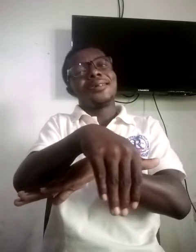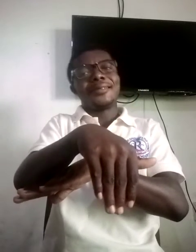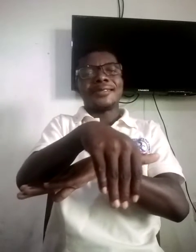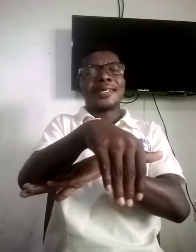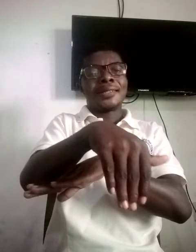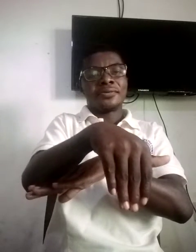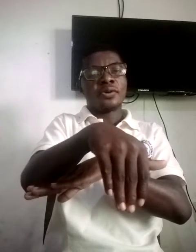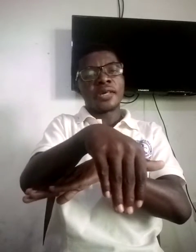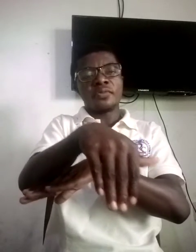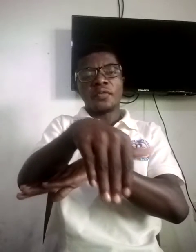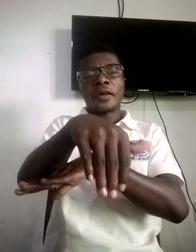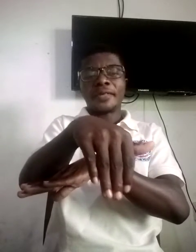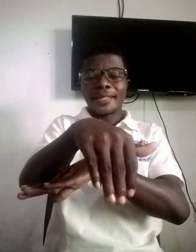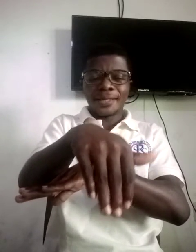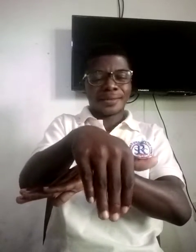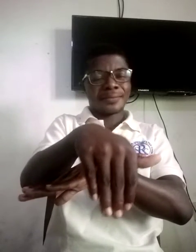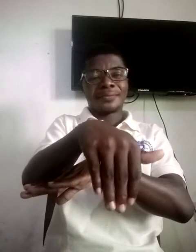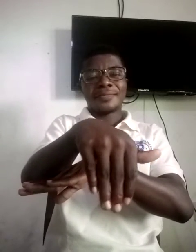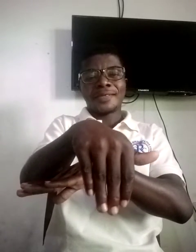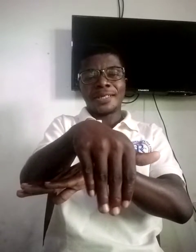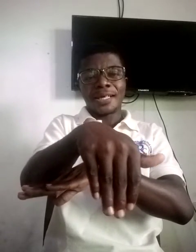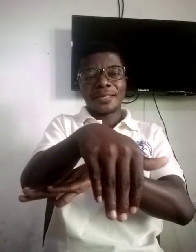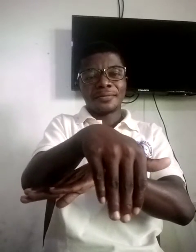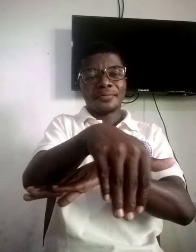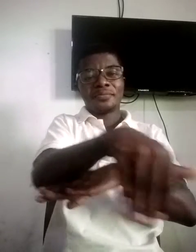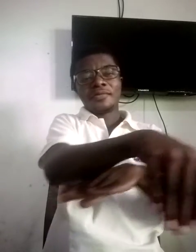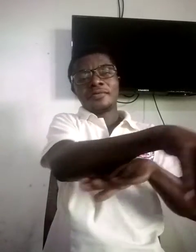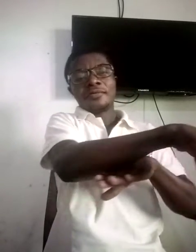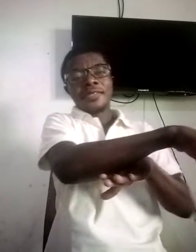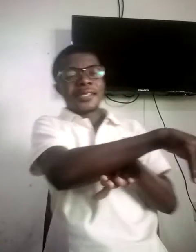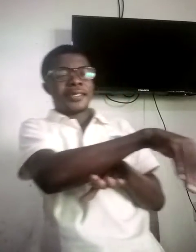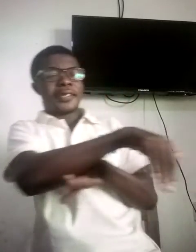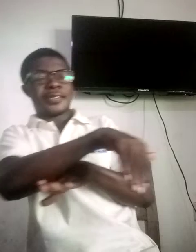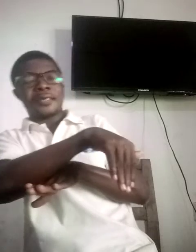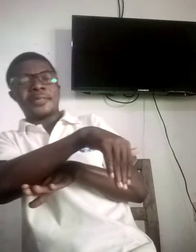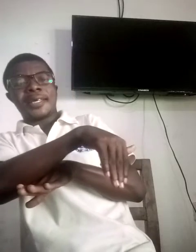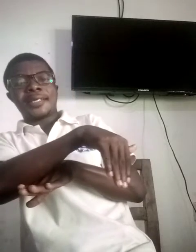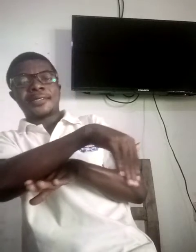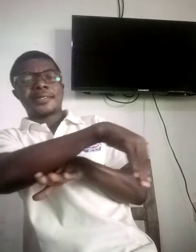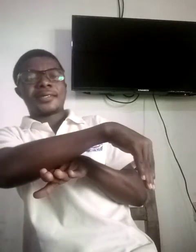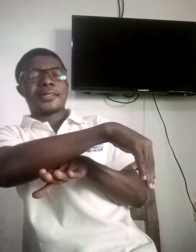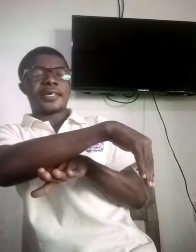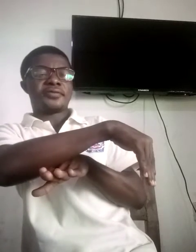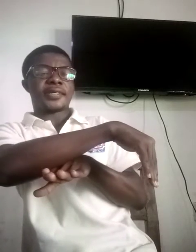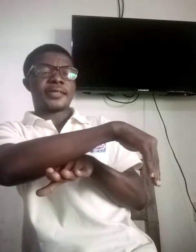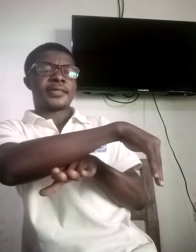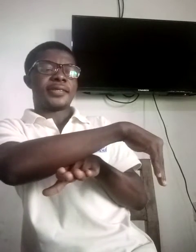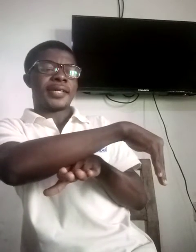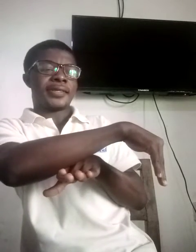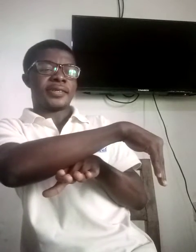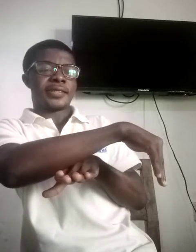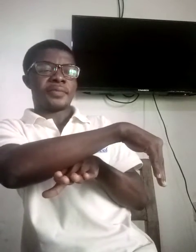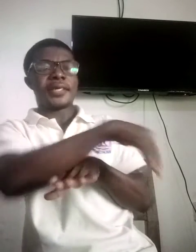the sun is nowhere to be found again. Yeah, so that's the rationale behind it. As you can see, that's the rationale behind